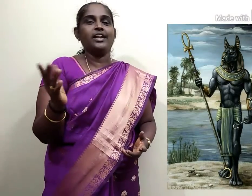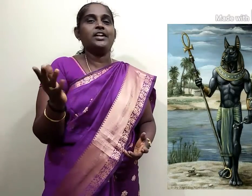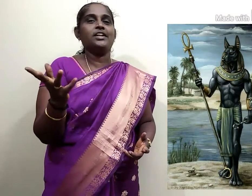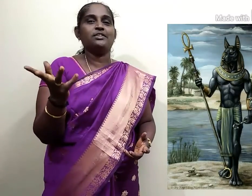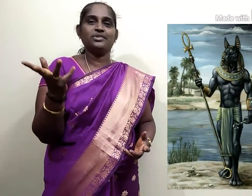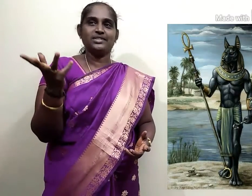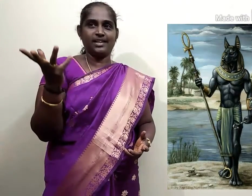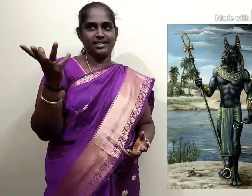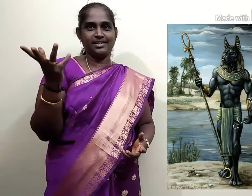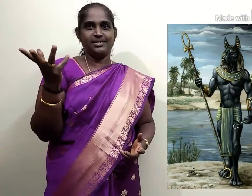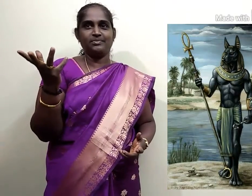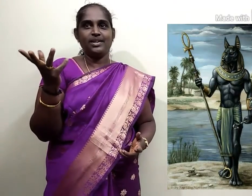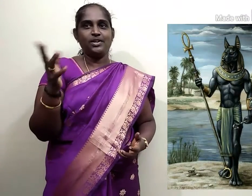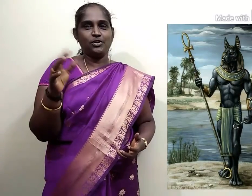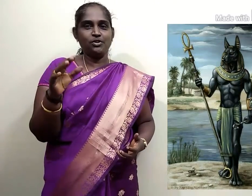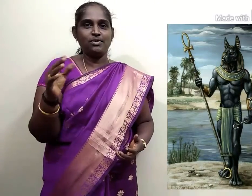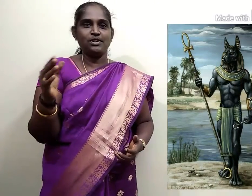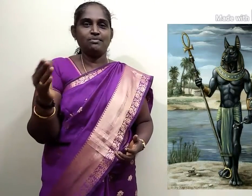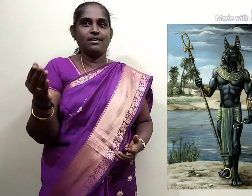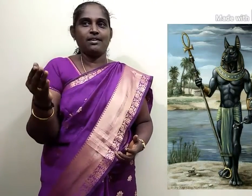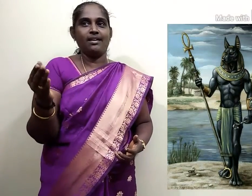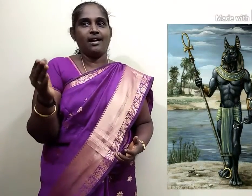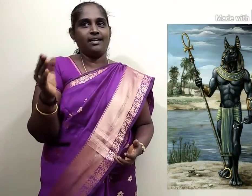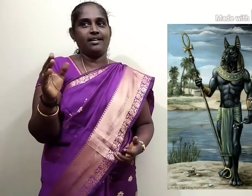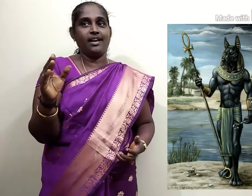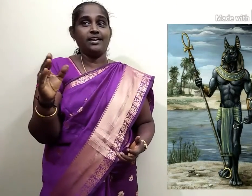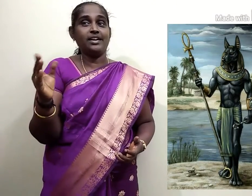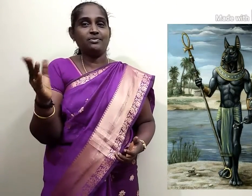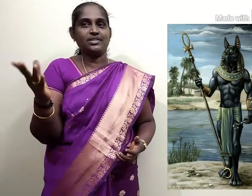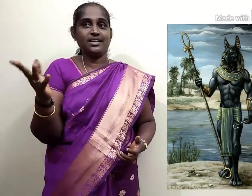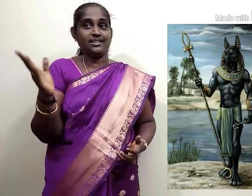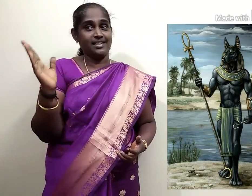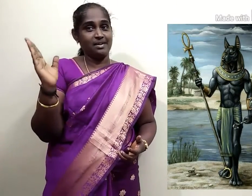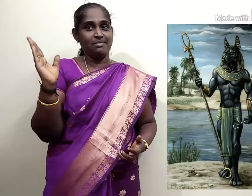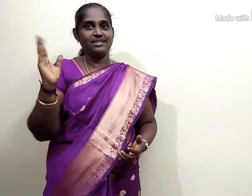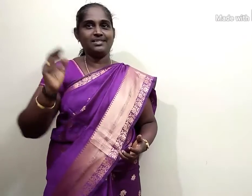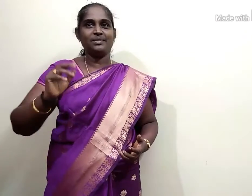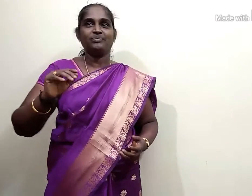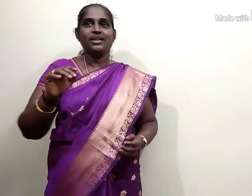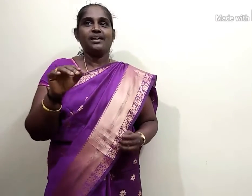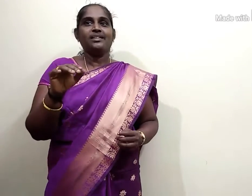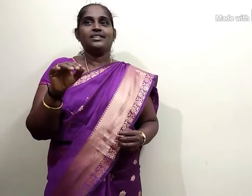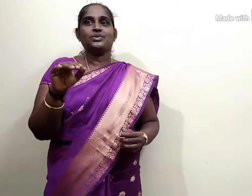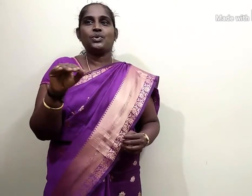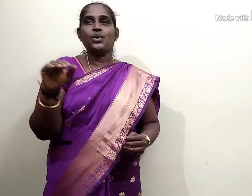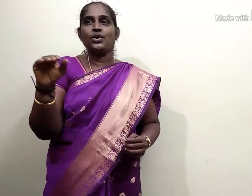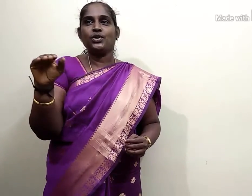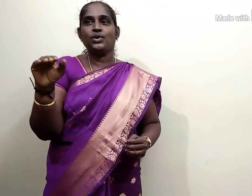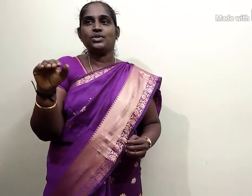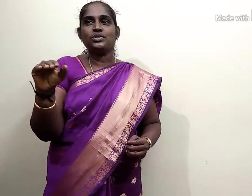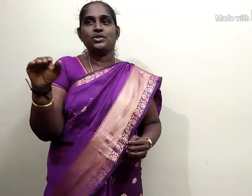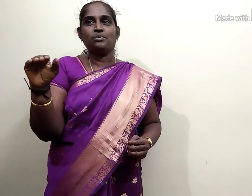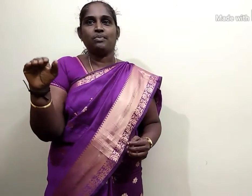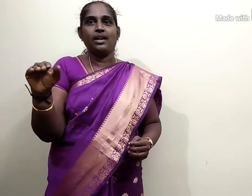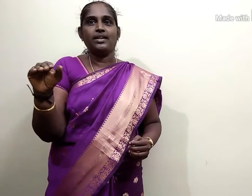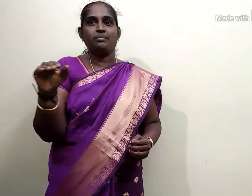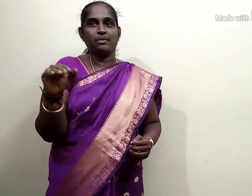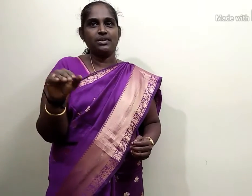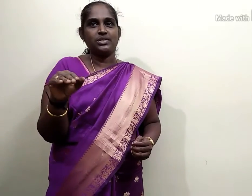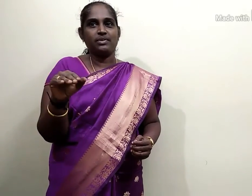head of jackal. Human body and a head of jackal. Imagine. The stone used to build the pyramids